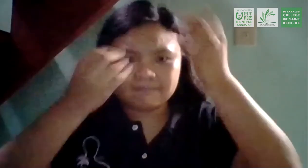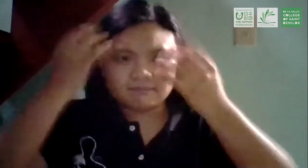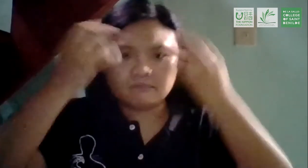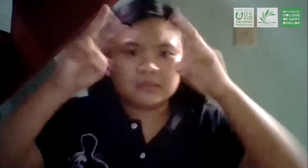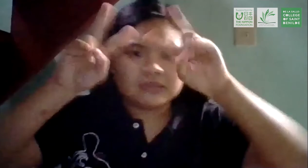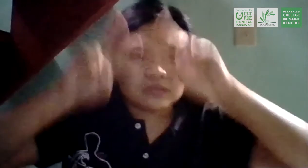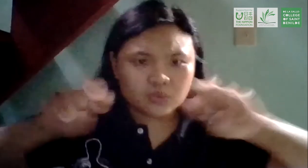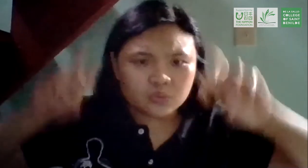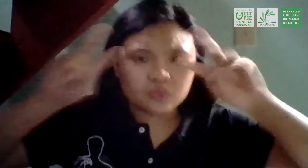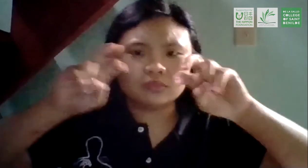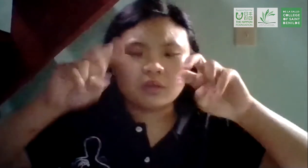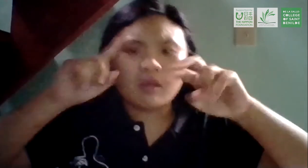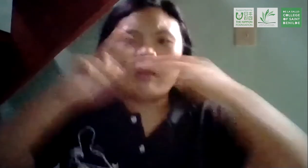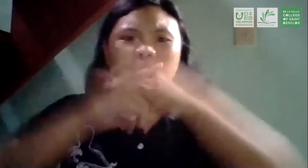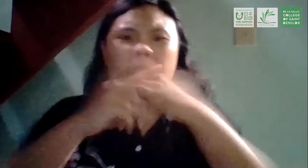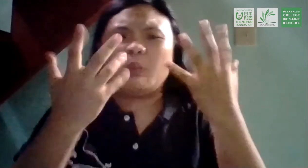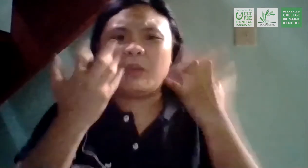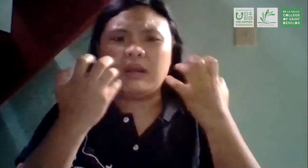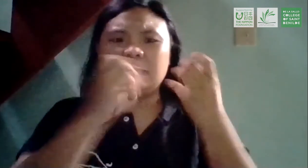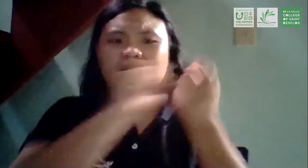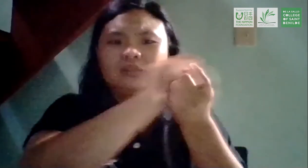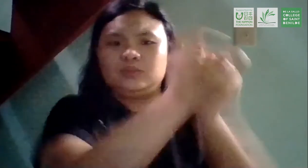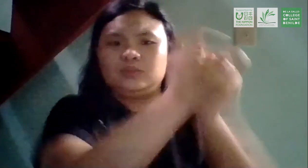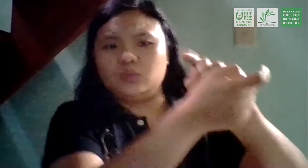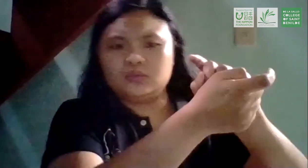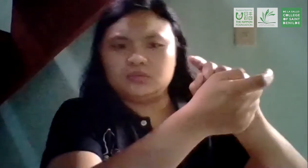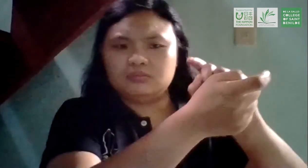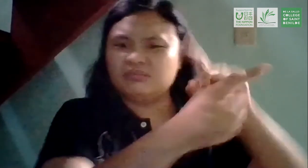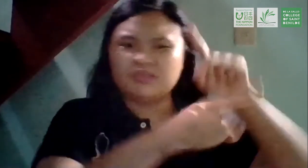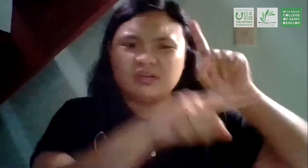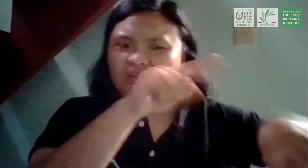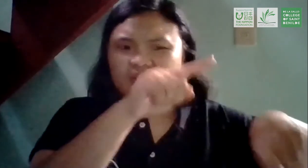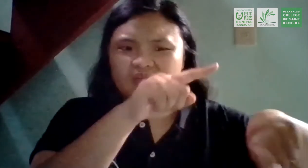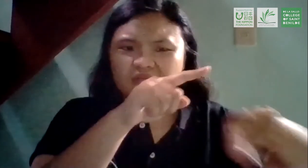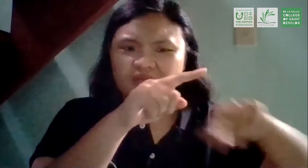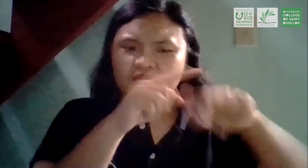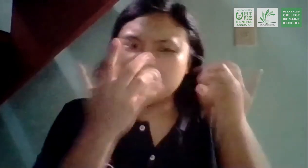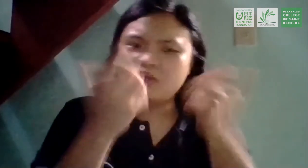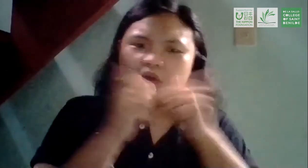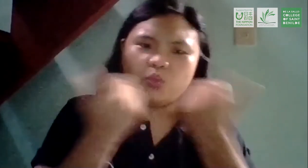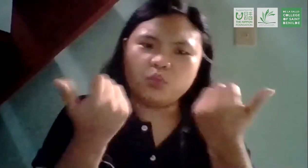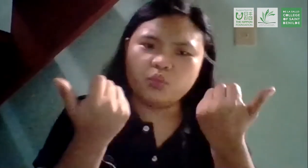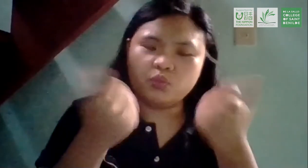So it got me thinking about the analysis.